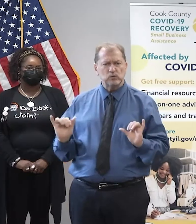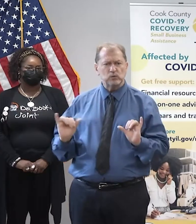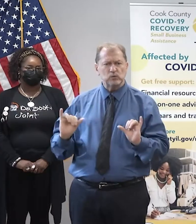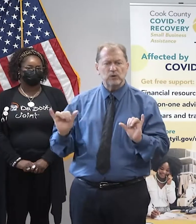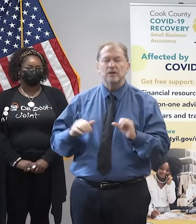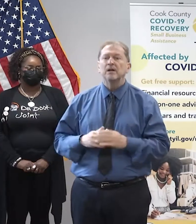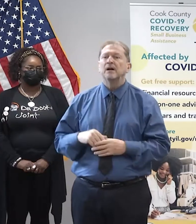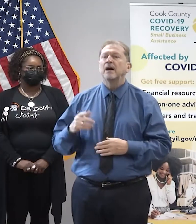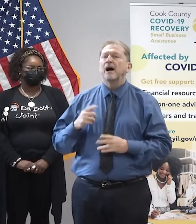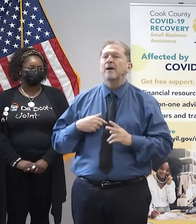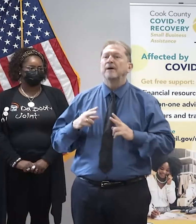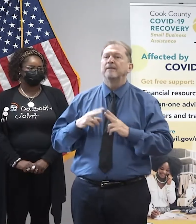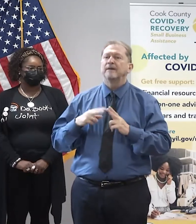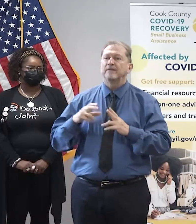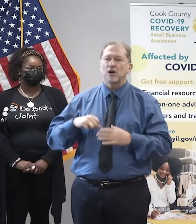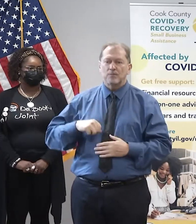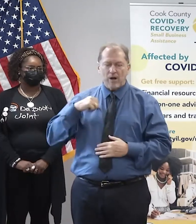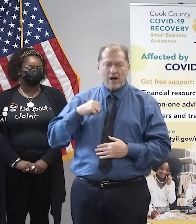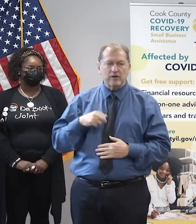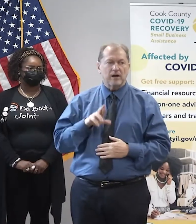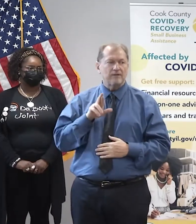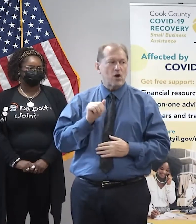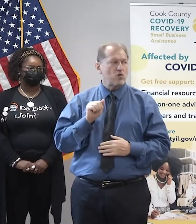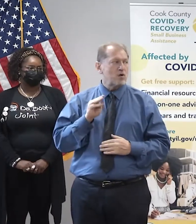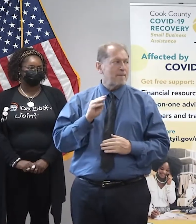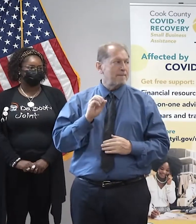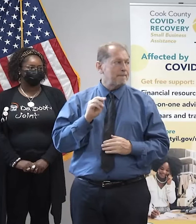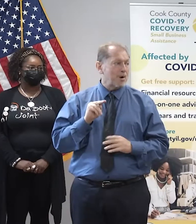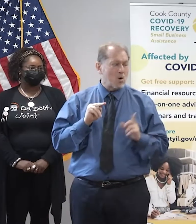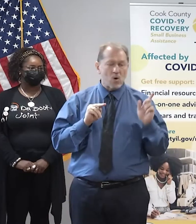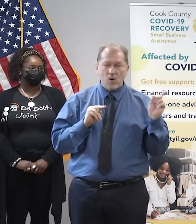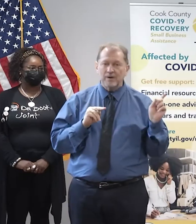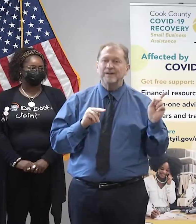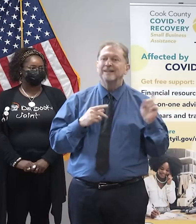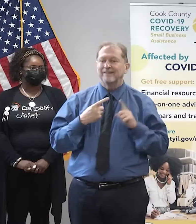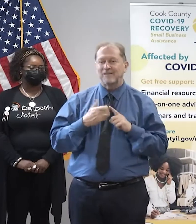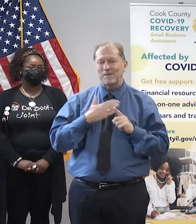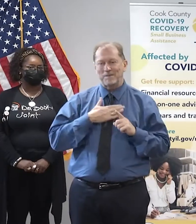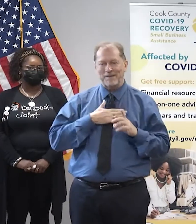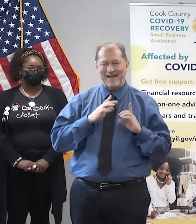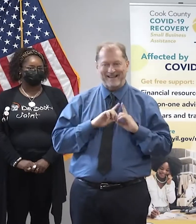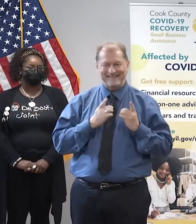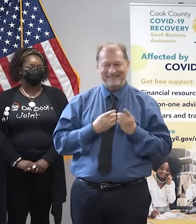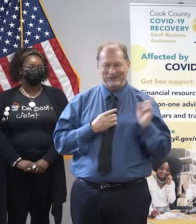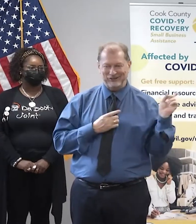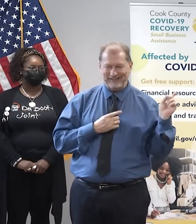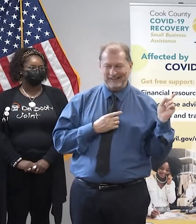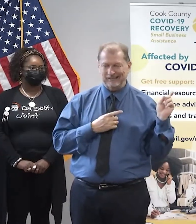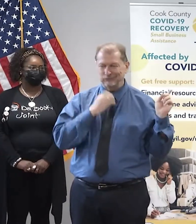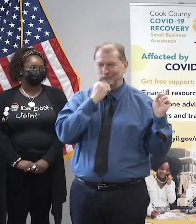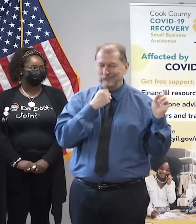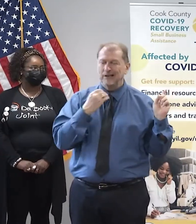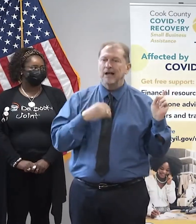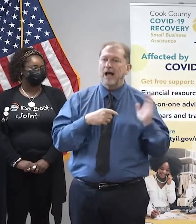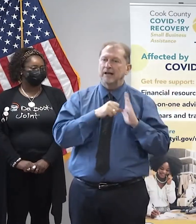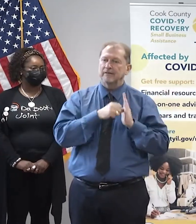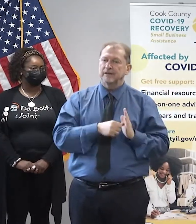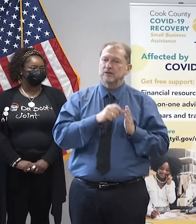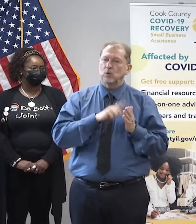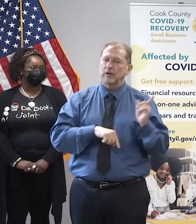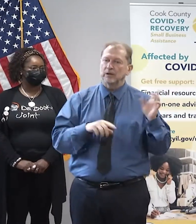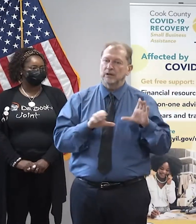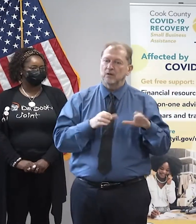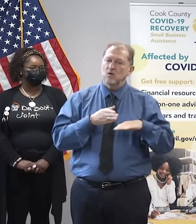I'm extremely proud of Ramon here, who is from my district, and just highlighted